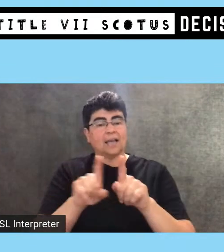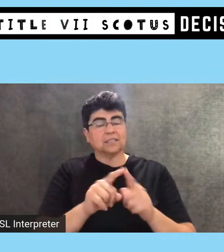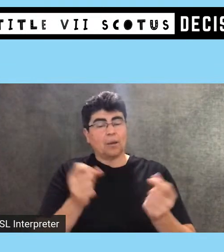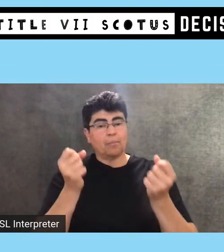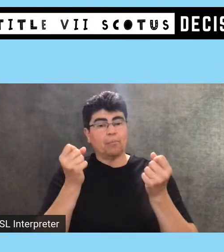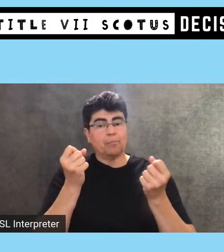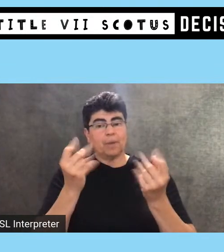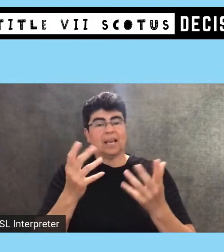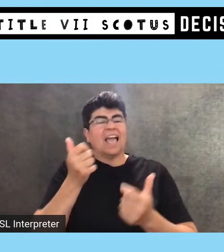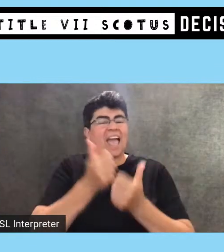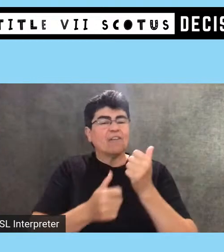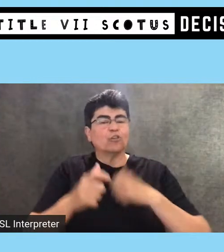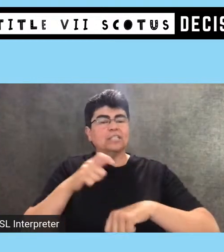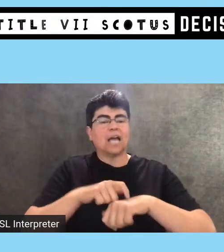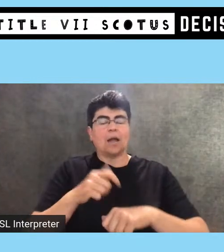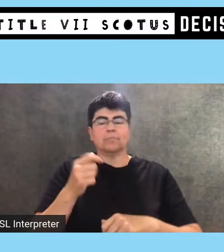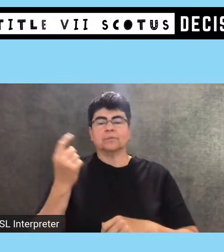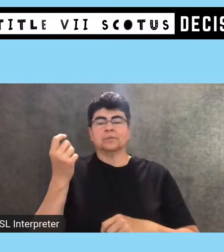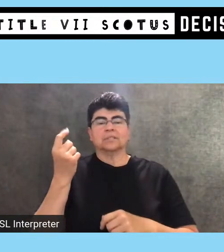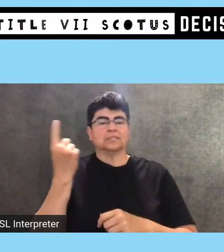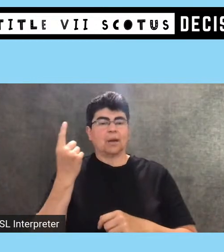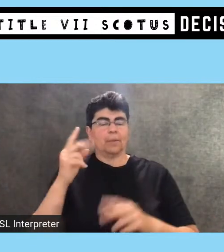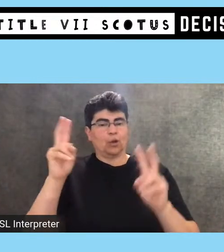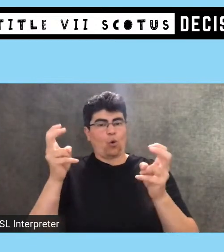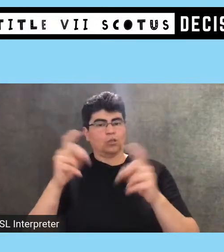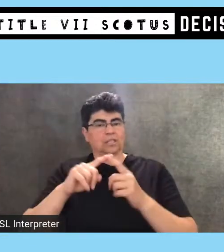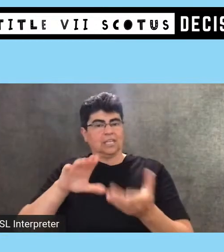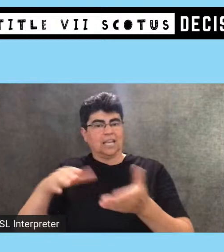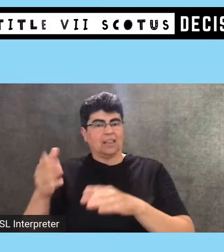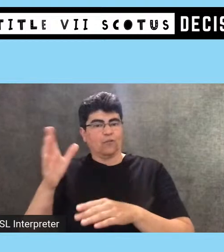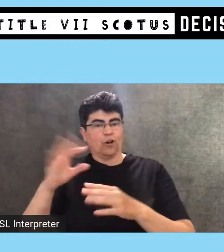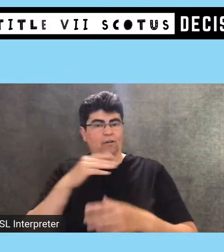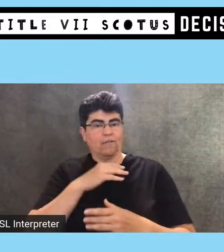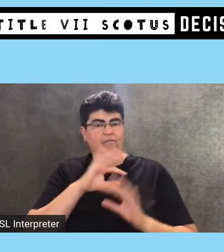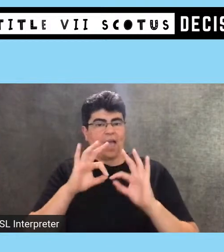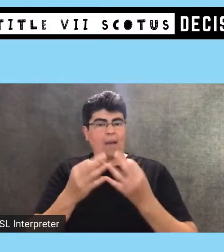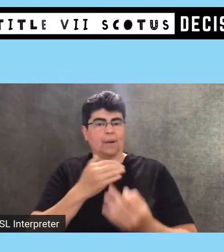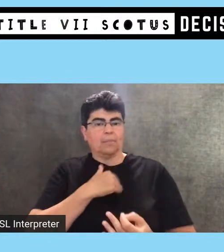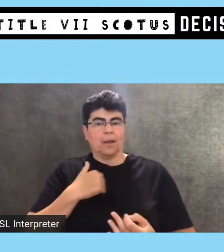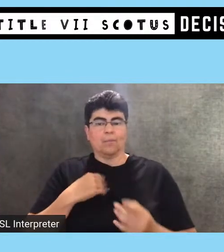every time someone quotes the death of their family, especially,